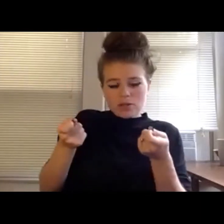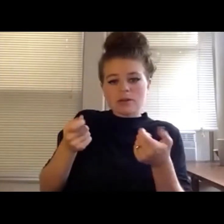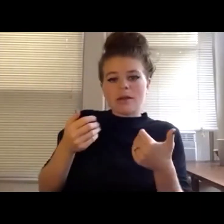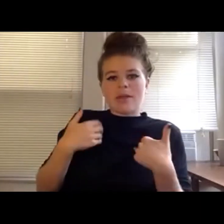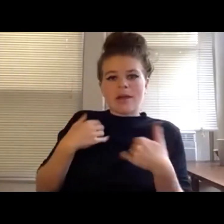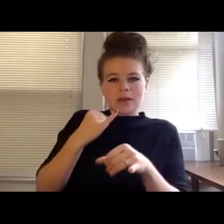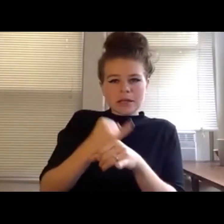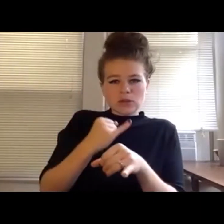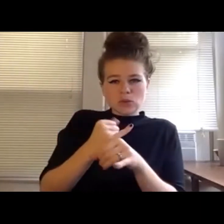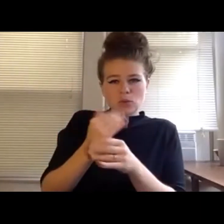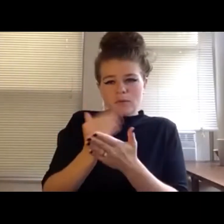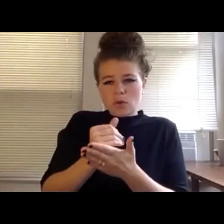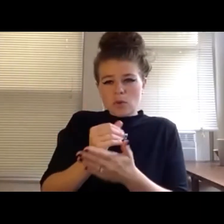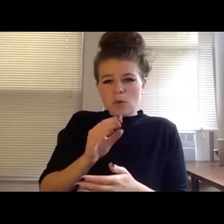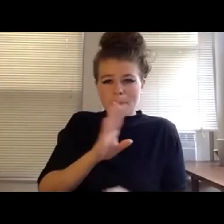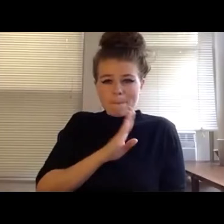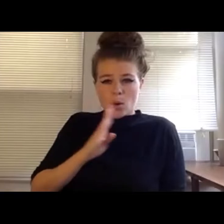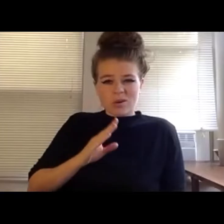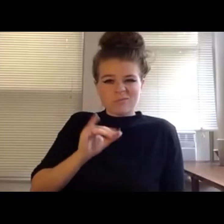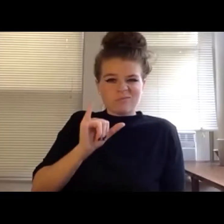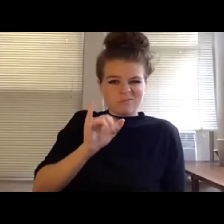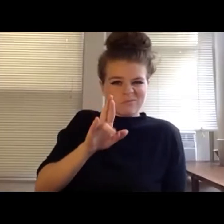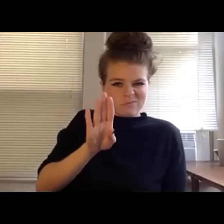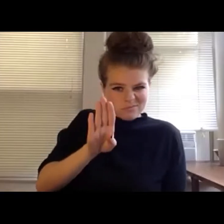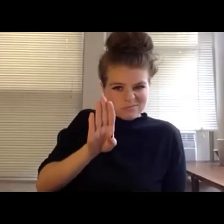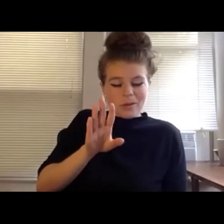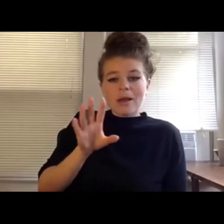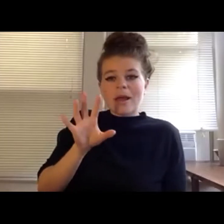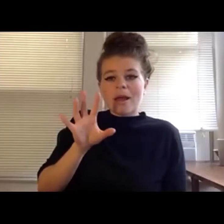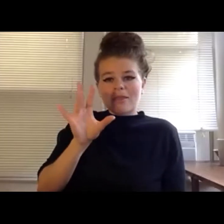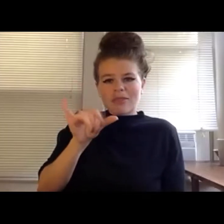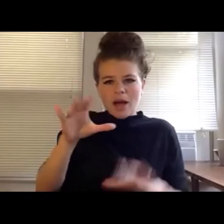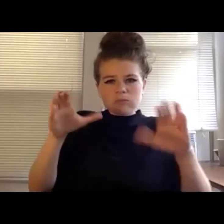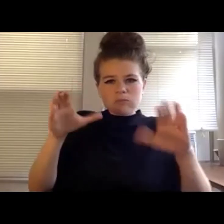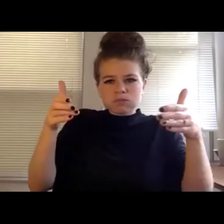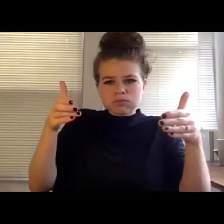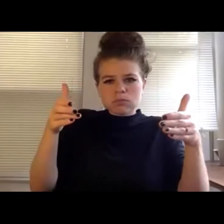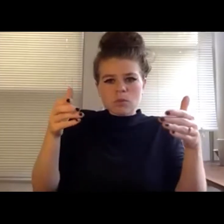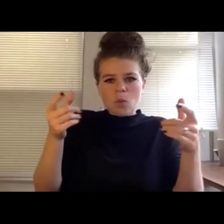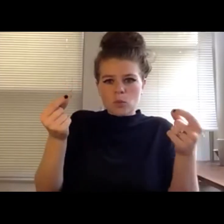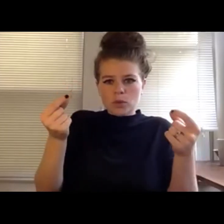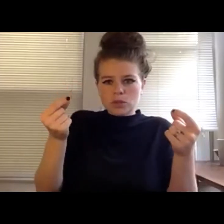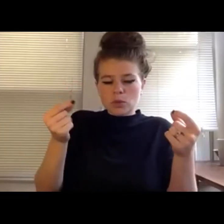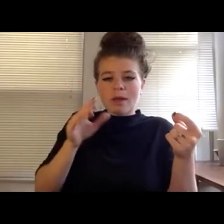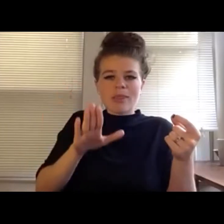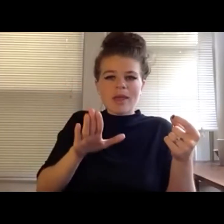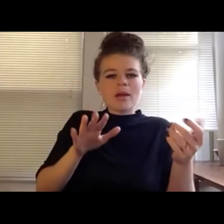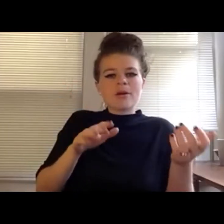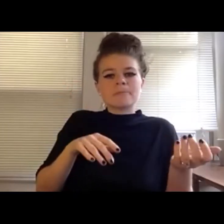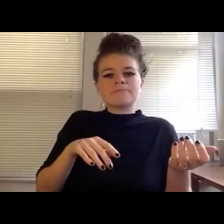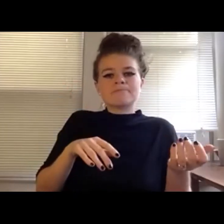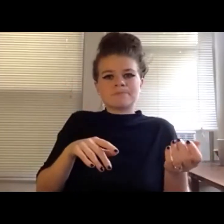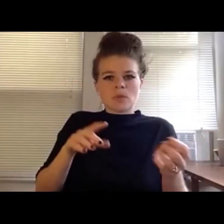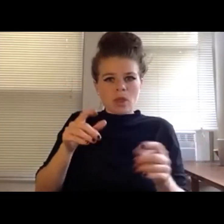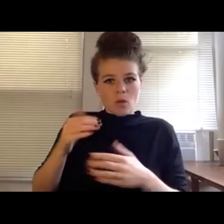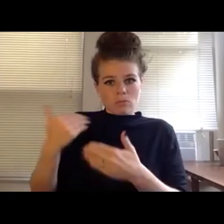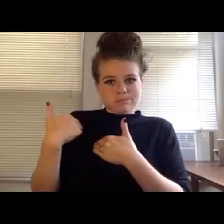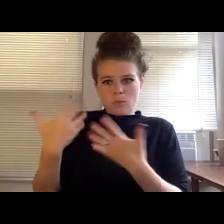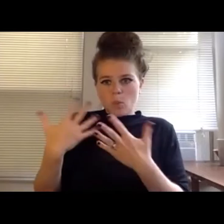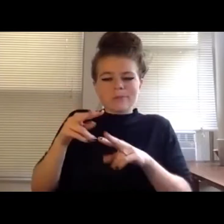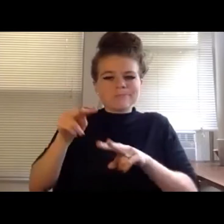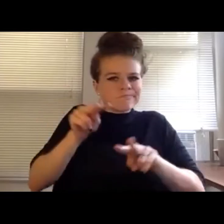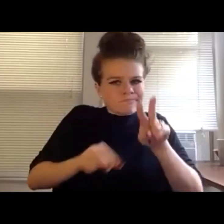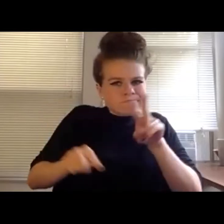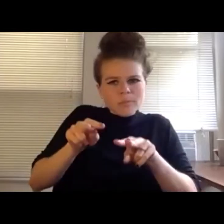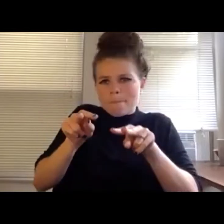Review Board is a constituted group that has been formally designated to review and